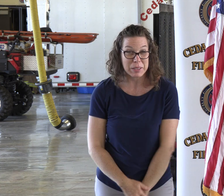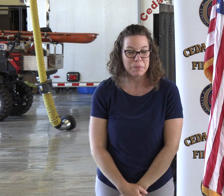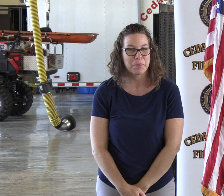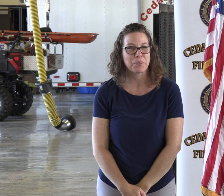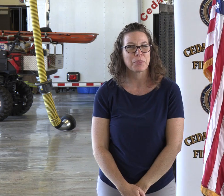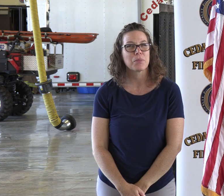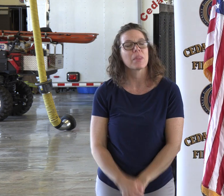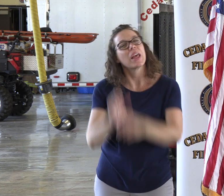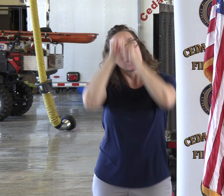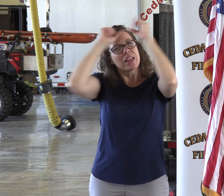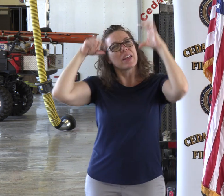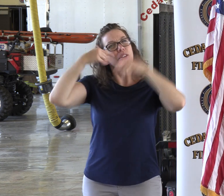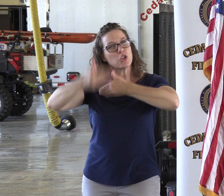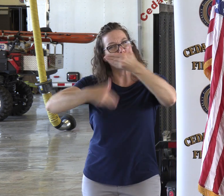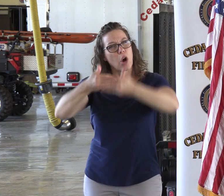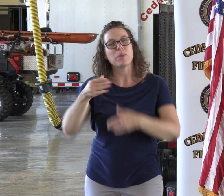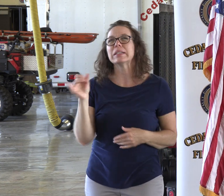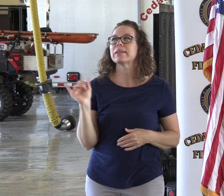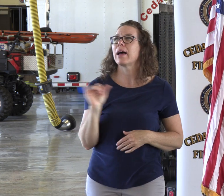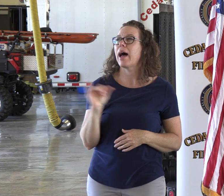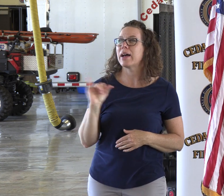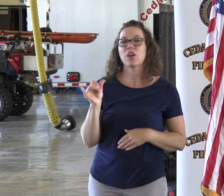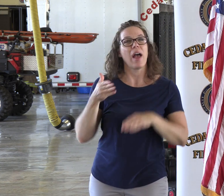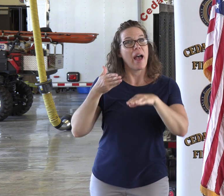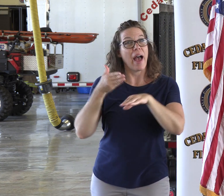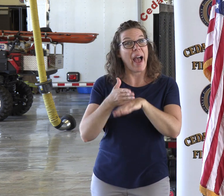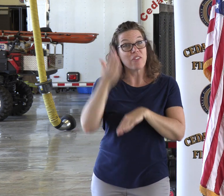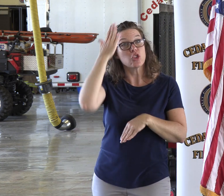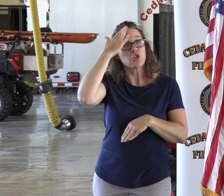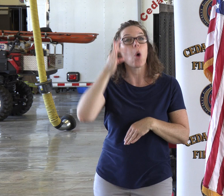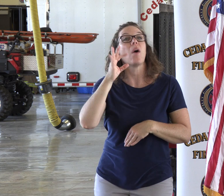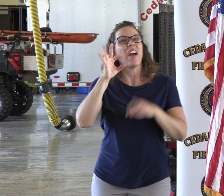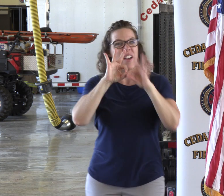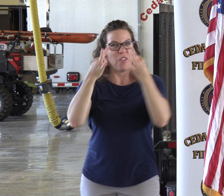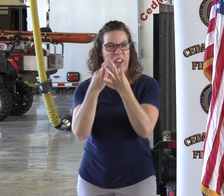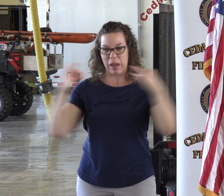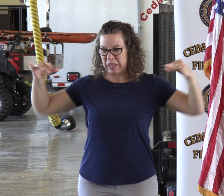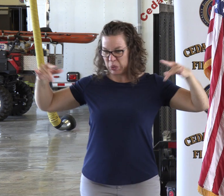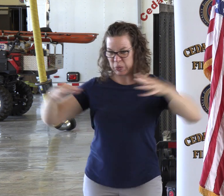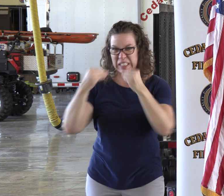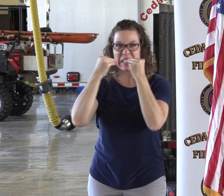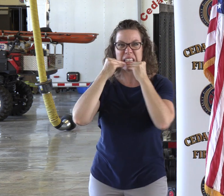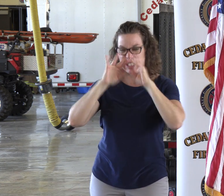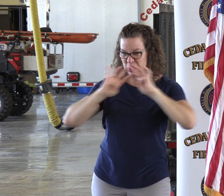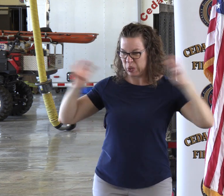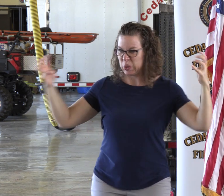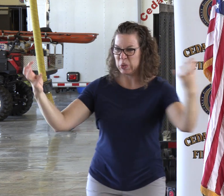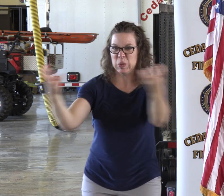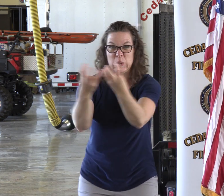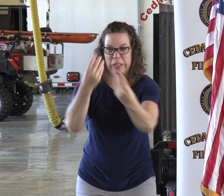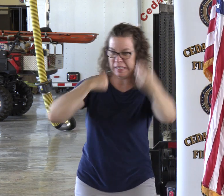Think of this process as a gathering after a large family dinner. After dinner, there are a lot of dishes to